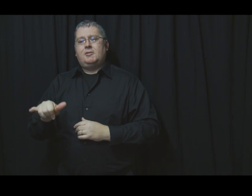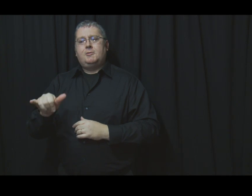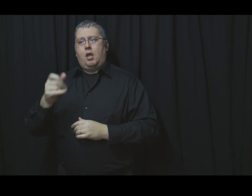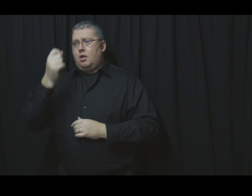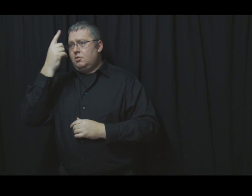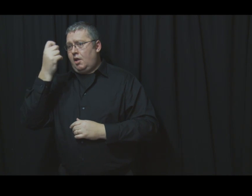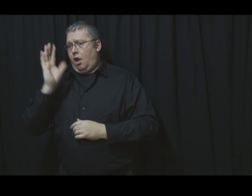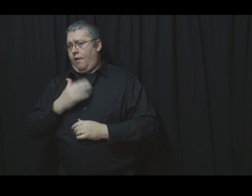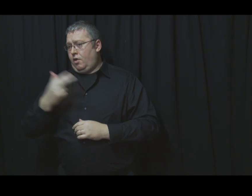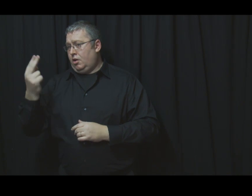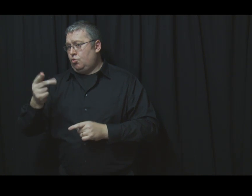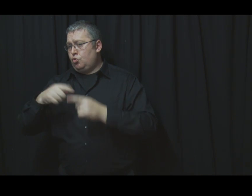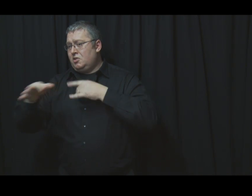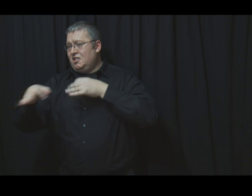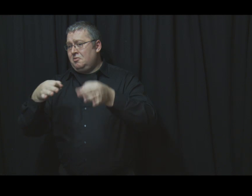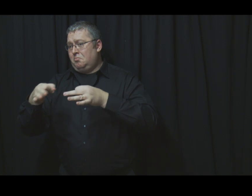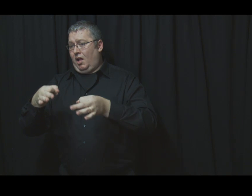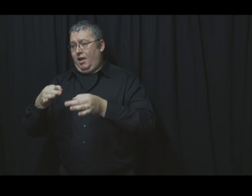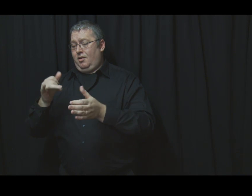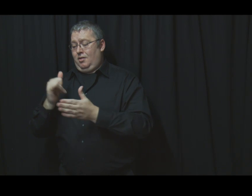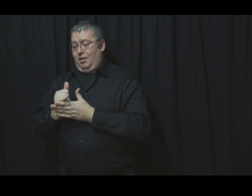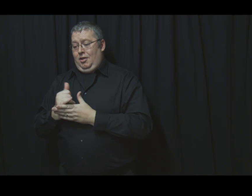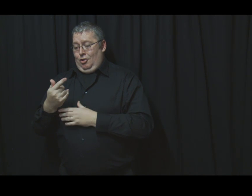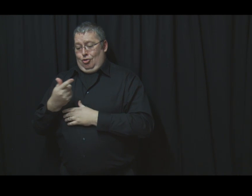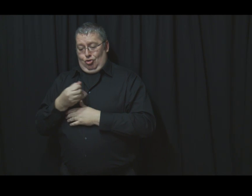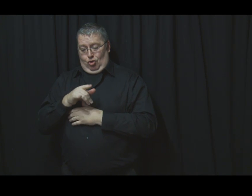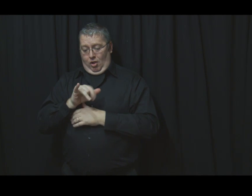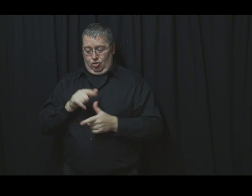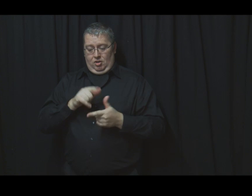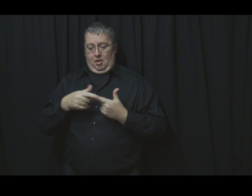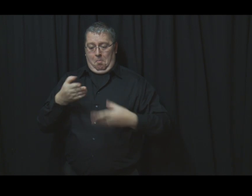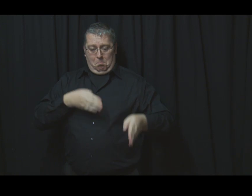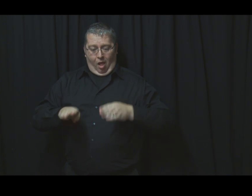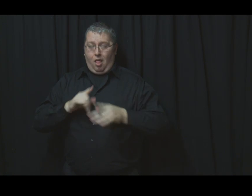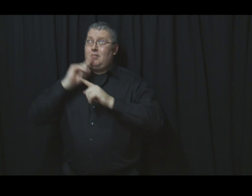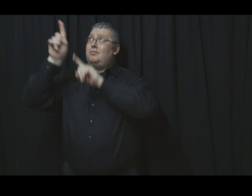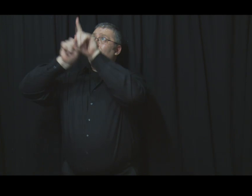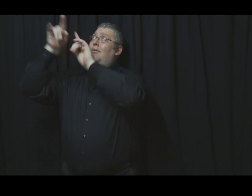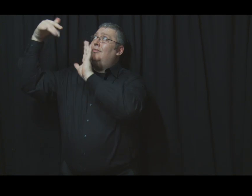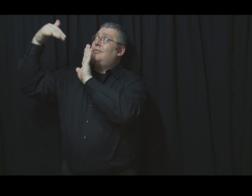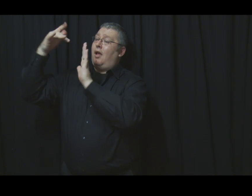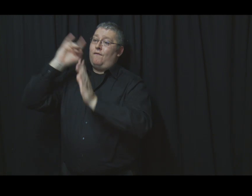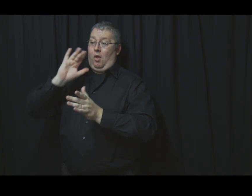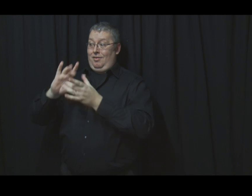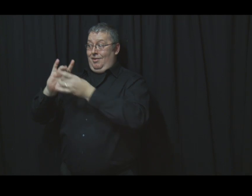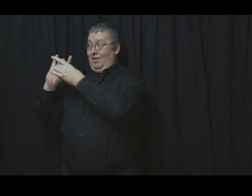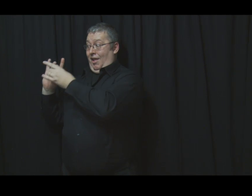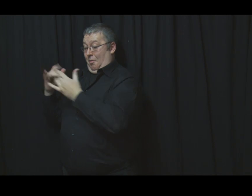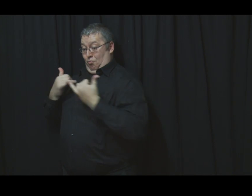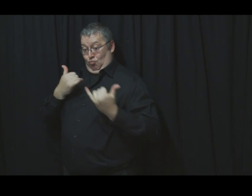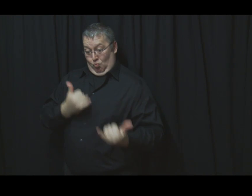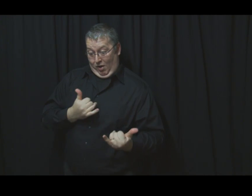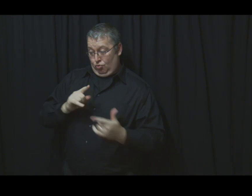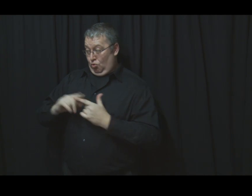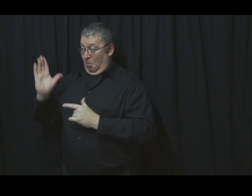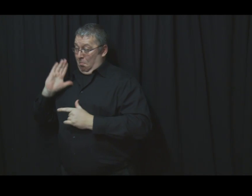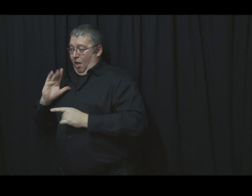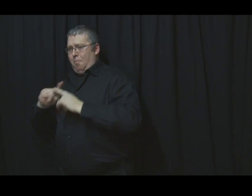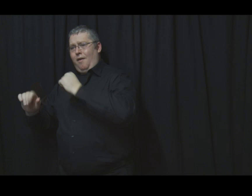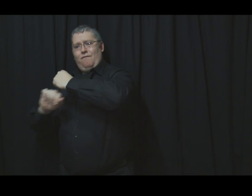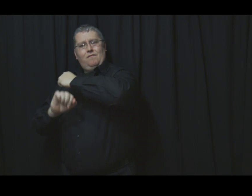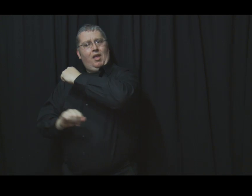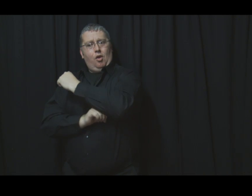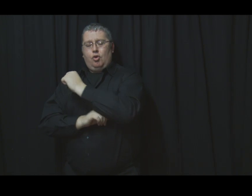history to explain the geology, biology, astronomy, and so on, to connect the present to the past, but it's also a foundation for our whole worldview.